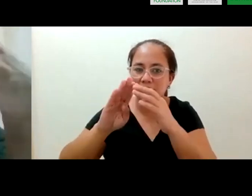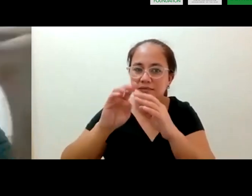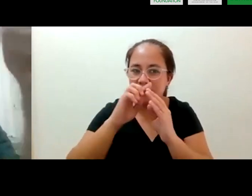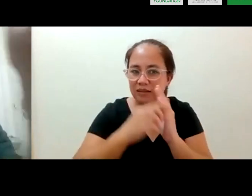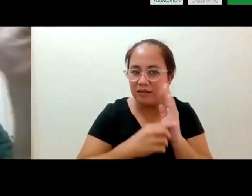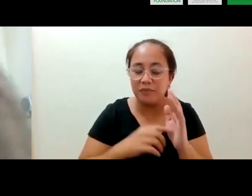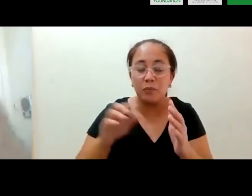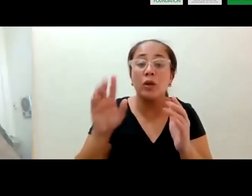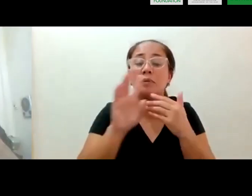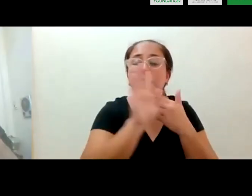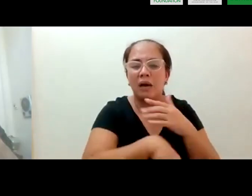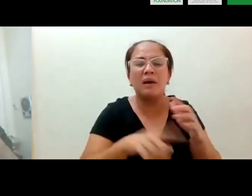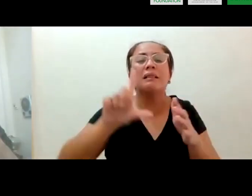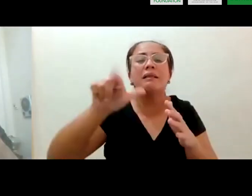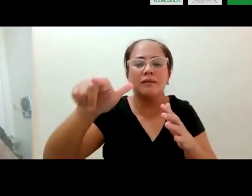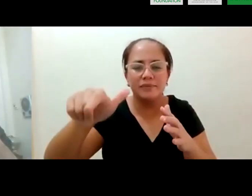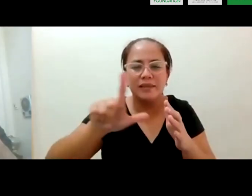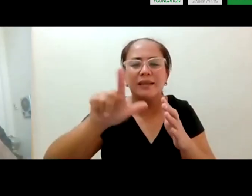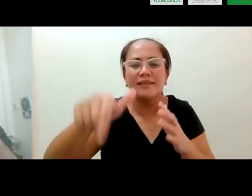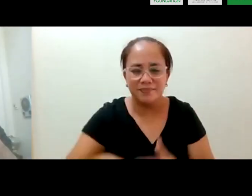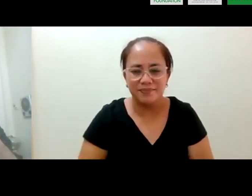be quite a bit later. Okay.